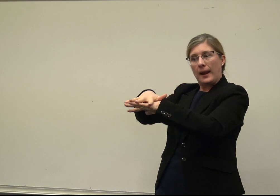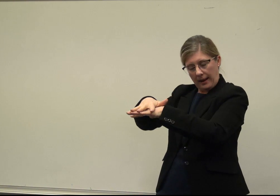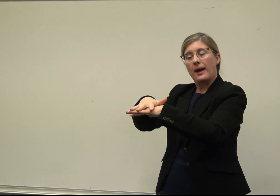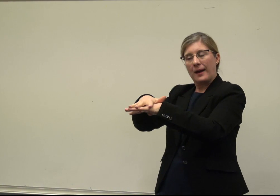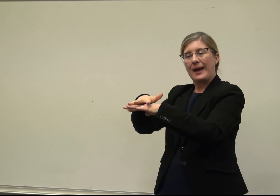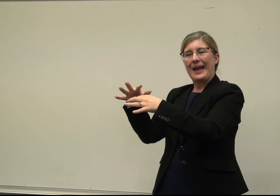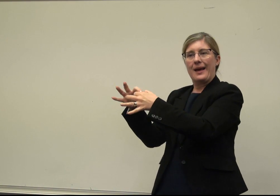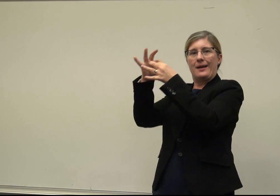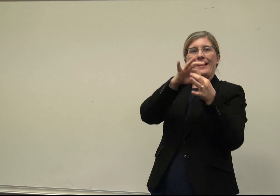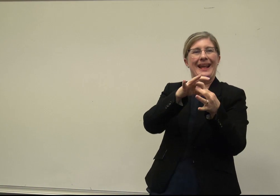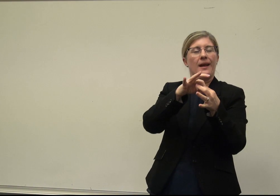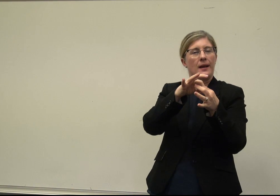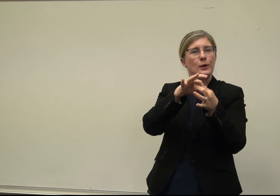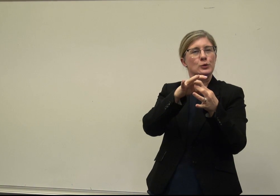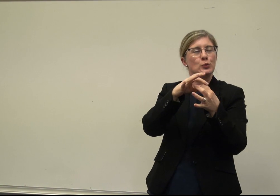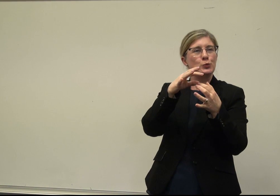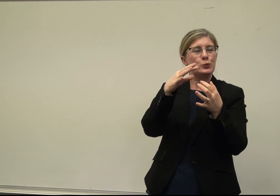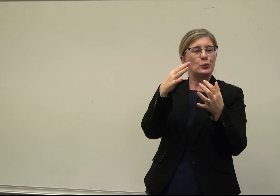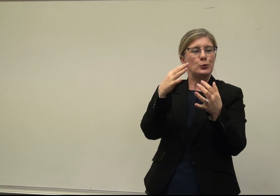related to the fact that